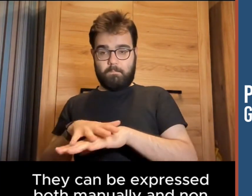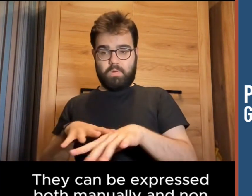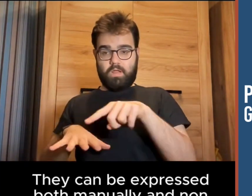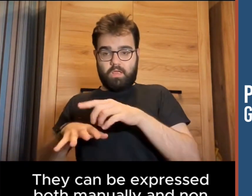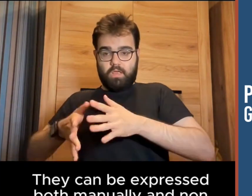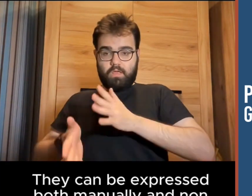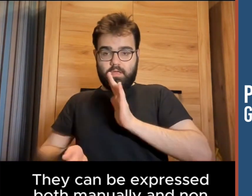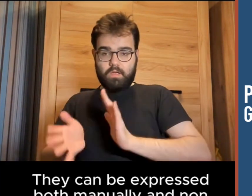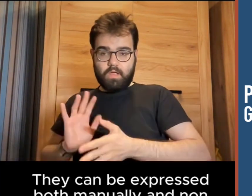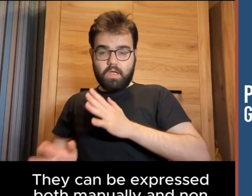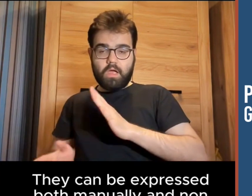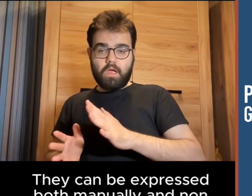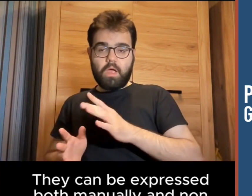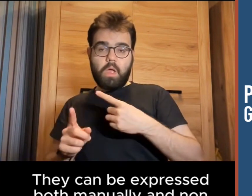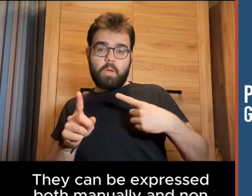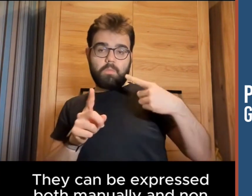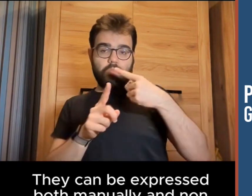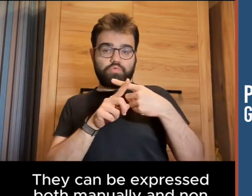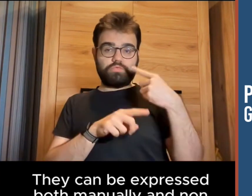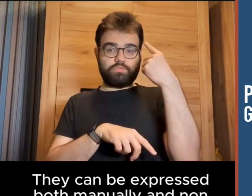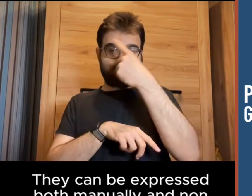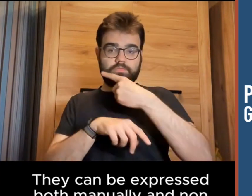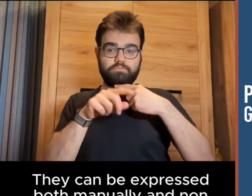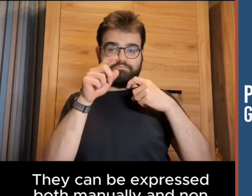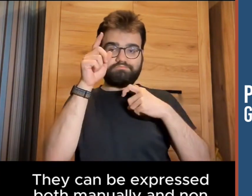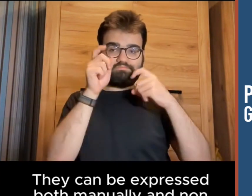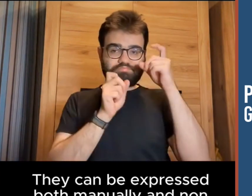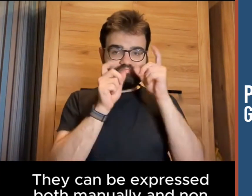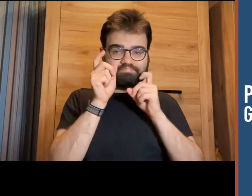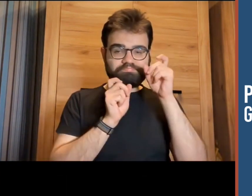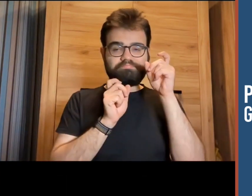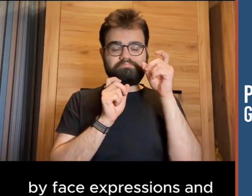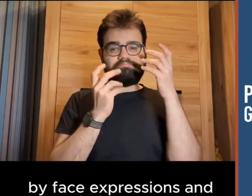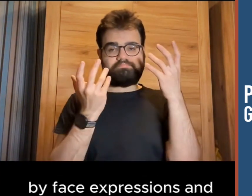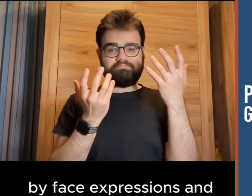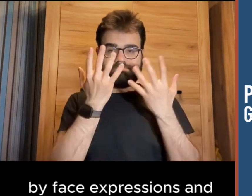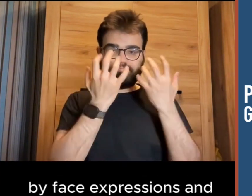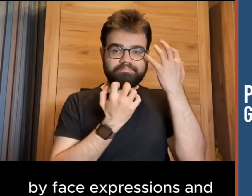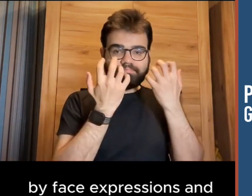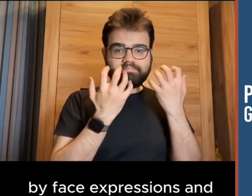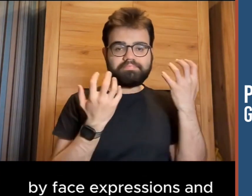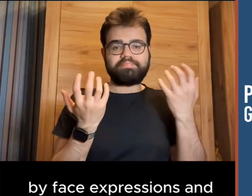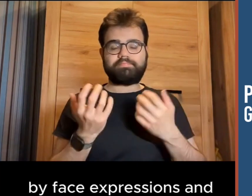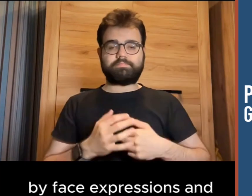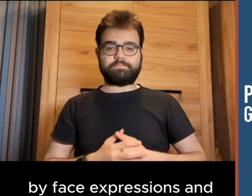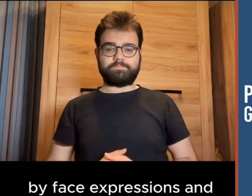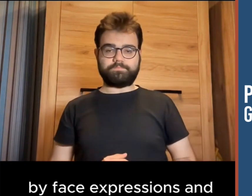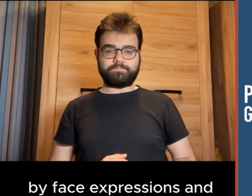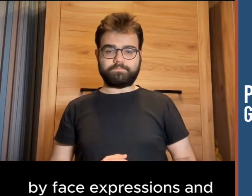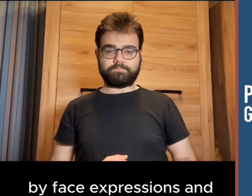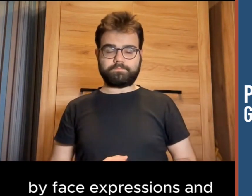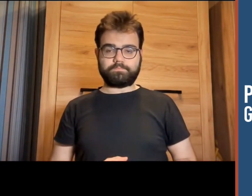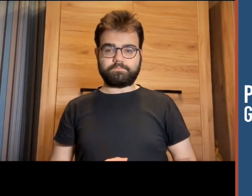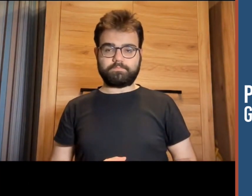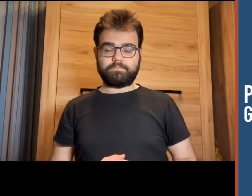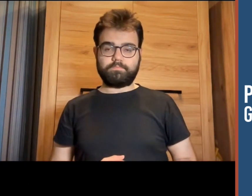and non-manually. Because in sign languages, we don't only use our hands, but we also use non-manual